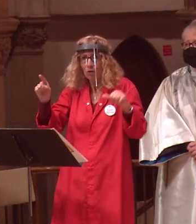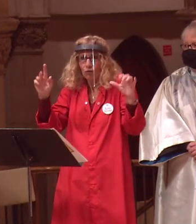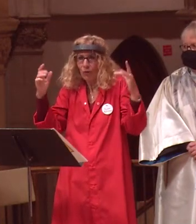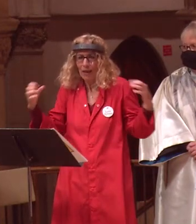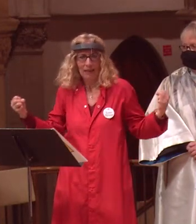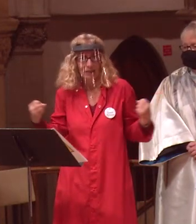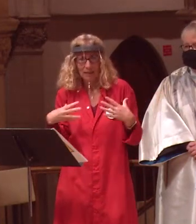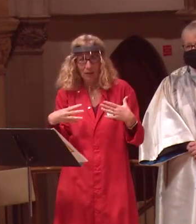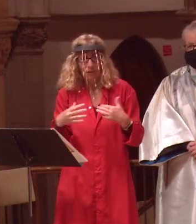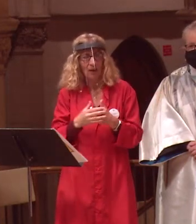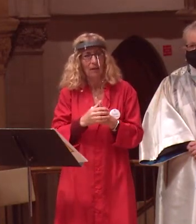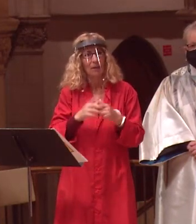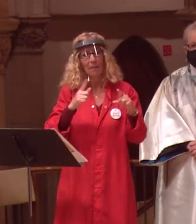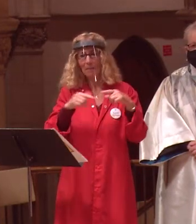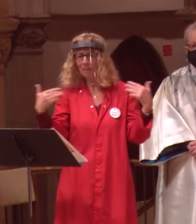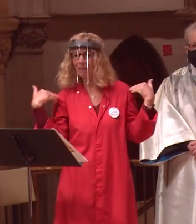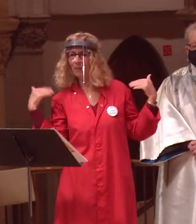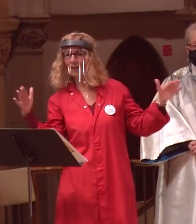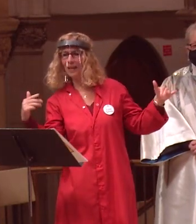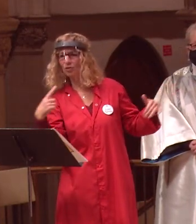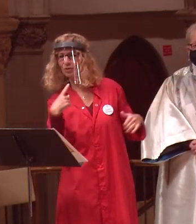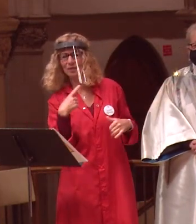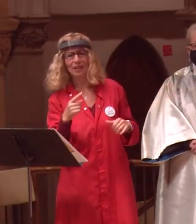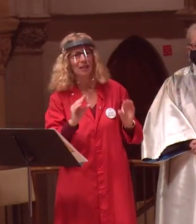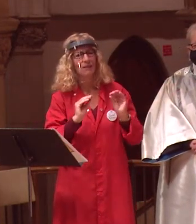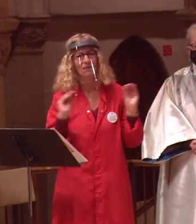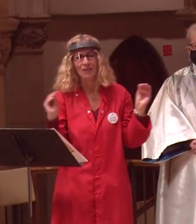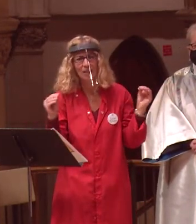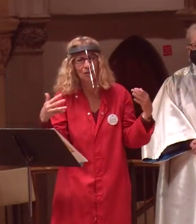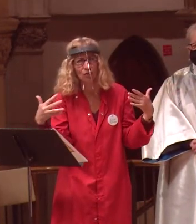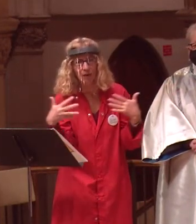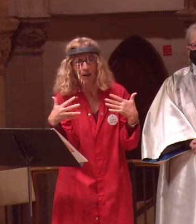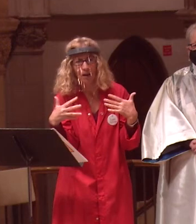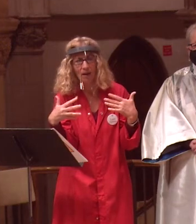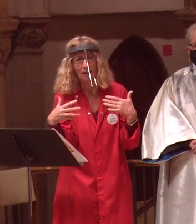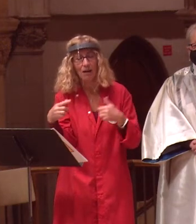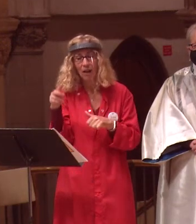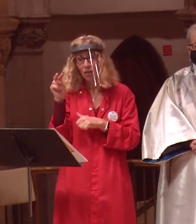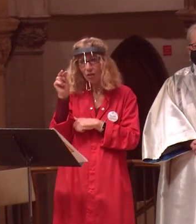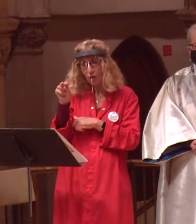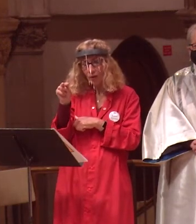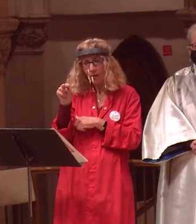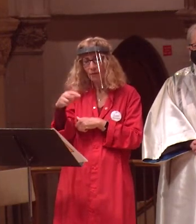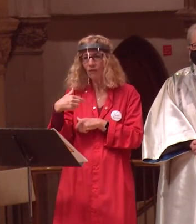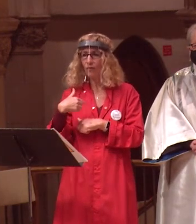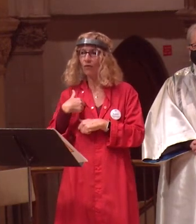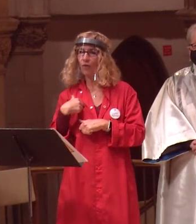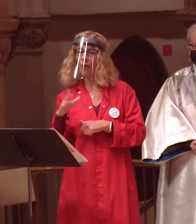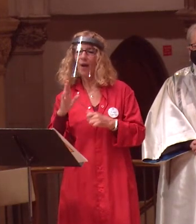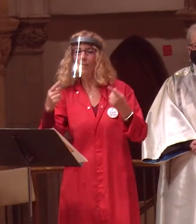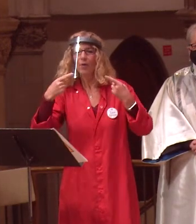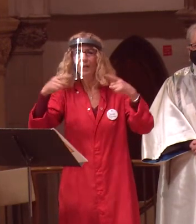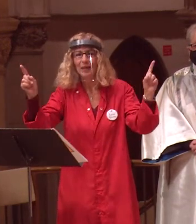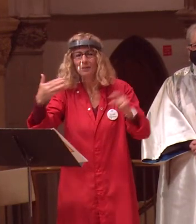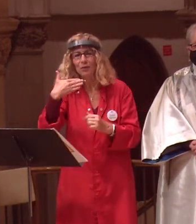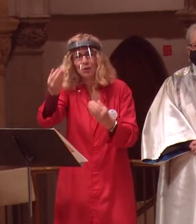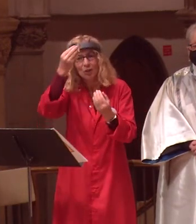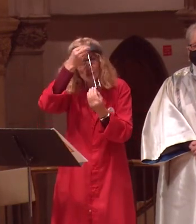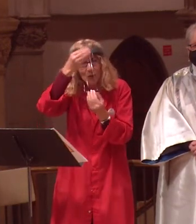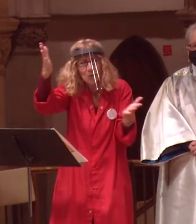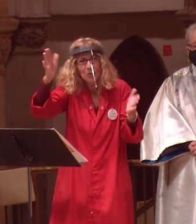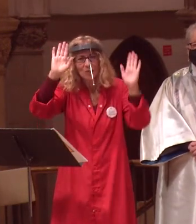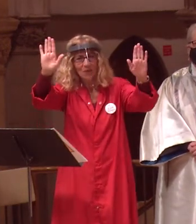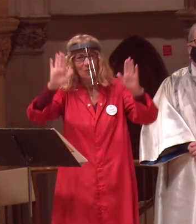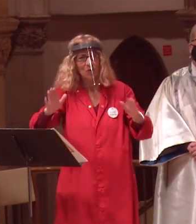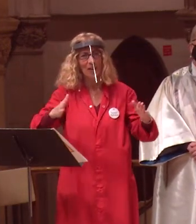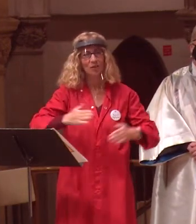terrified. But the angel said to them, "Fear not. Look, for I proclaim to you good news of great